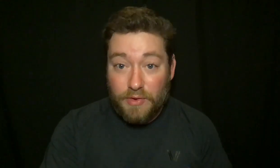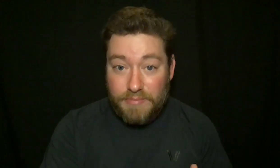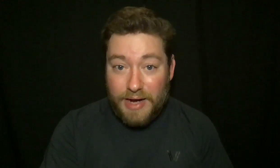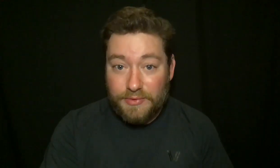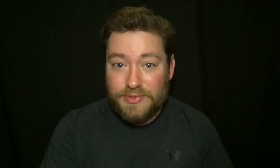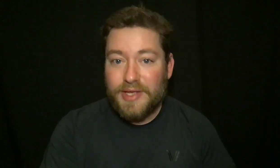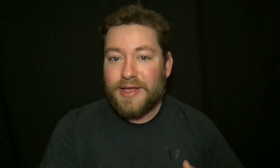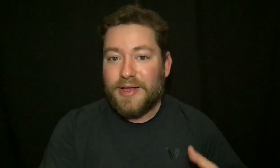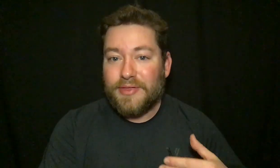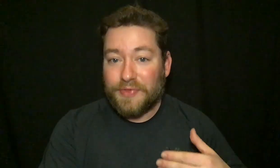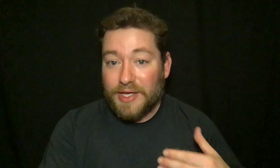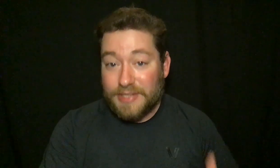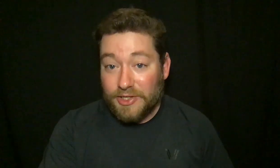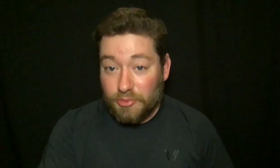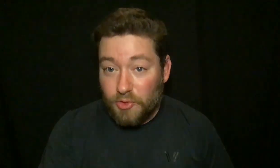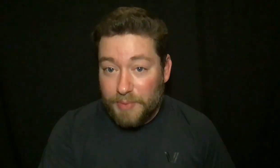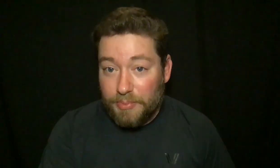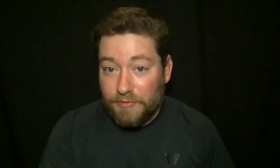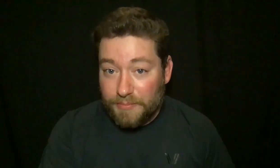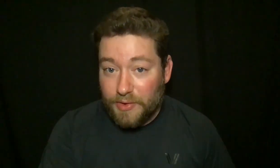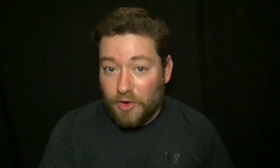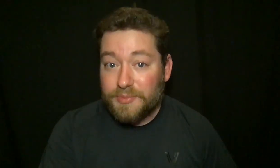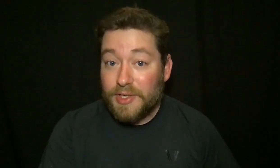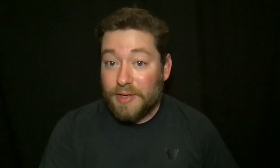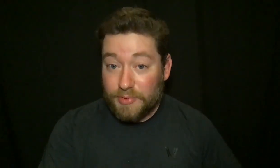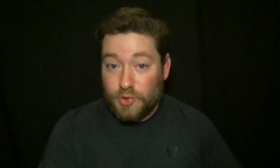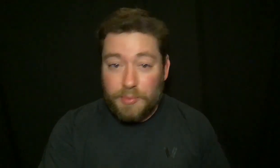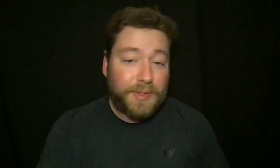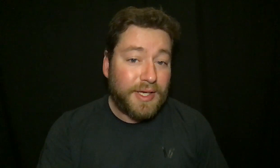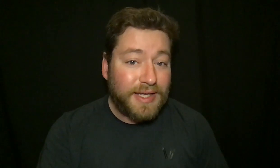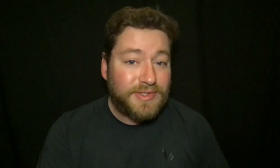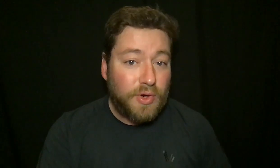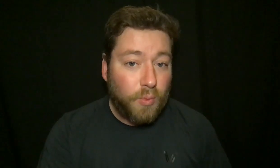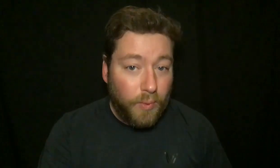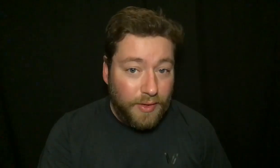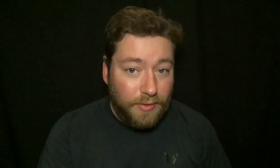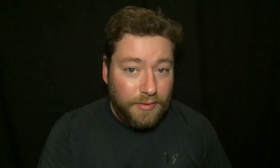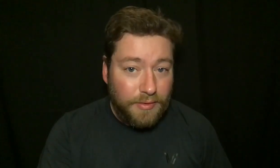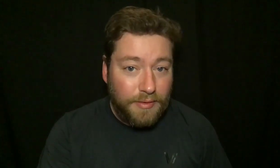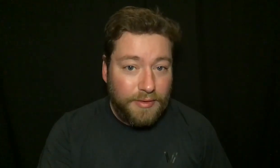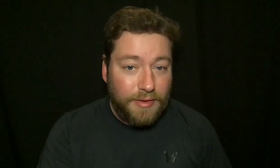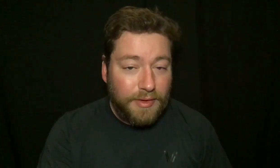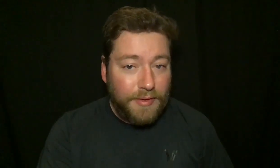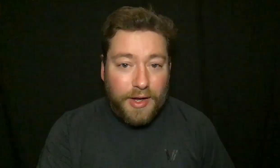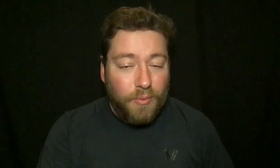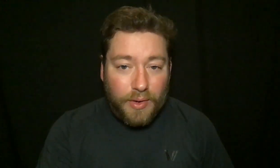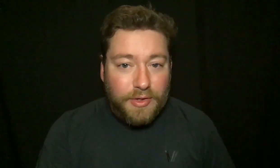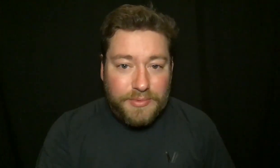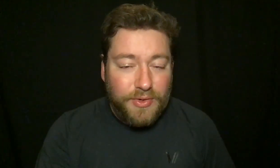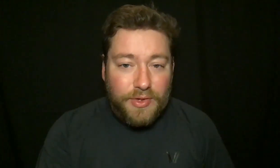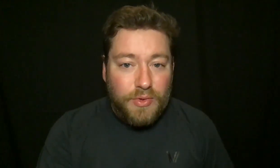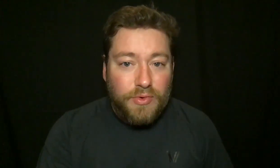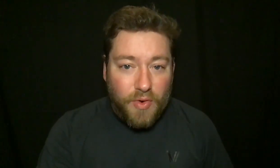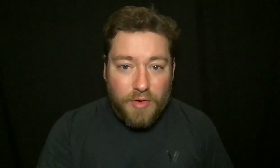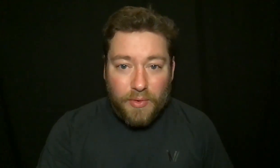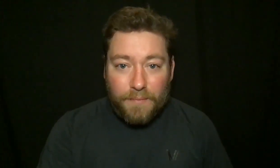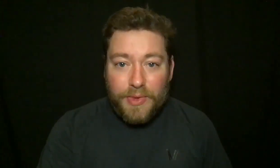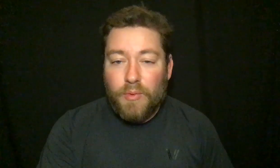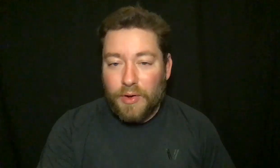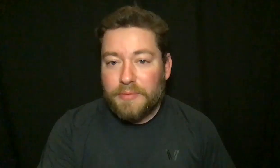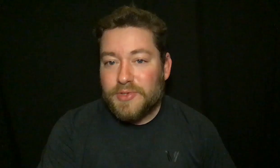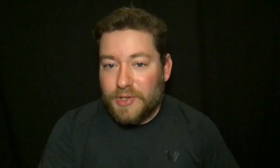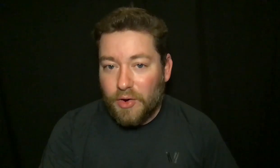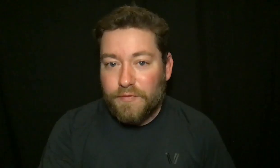with their own mouths that they intend to remove people from their homes, presumably against their will? Welcome to the new